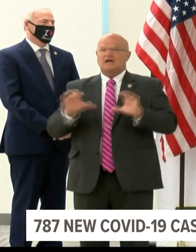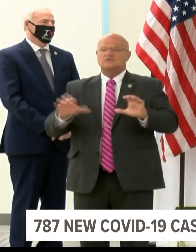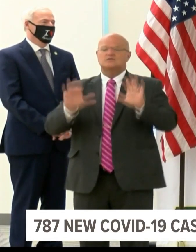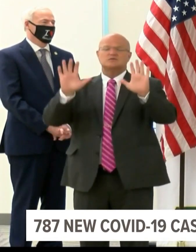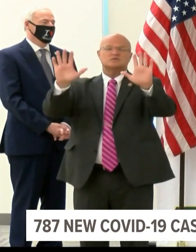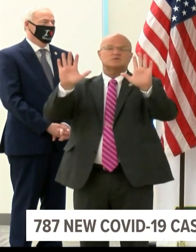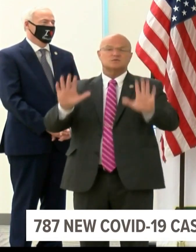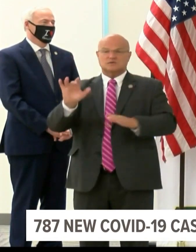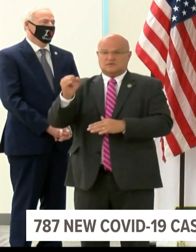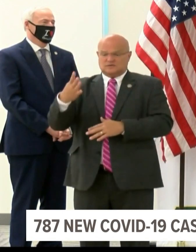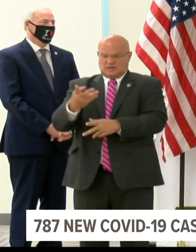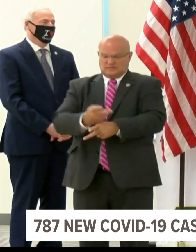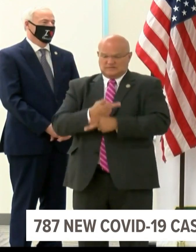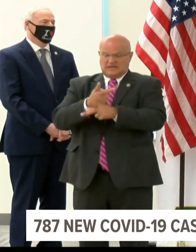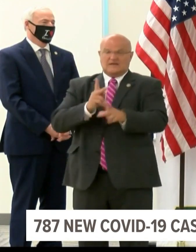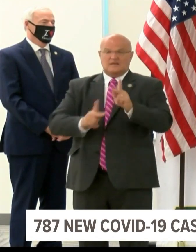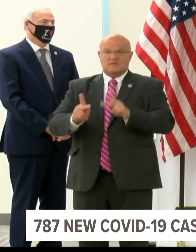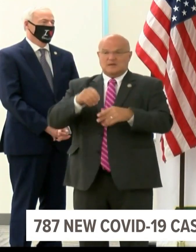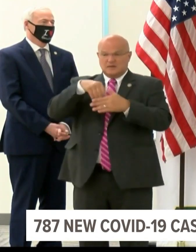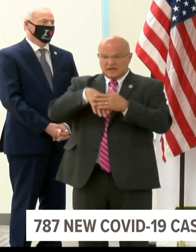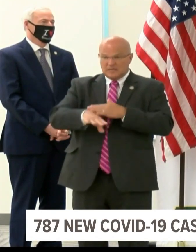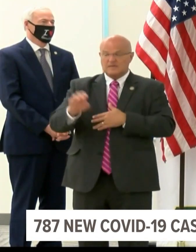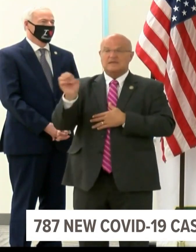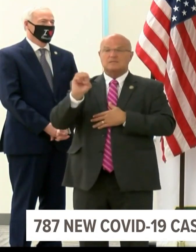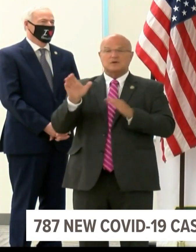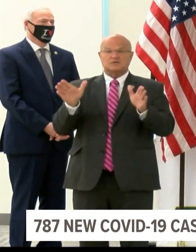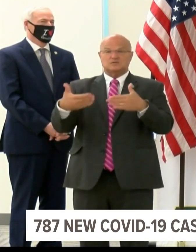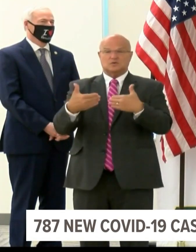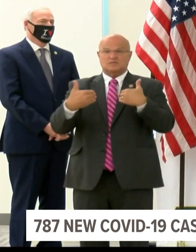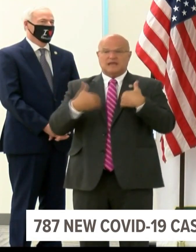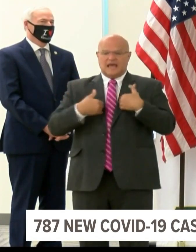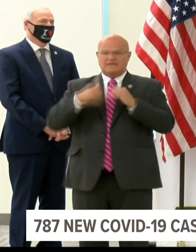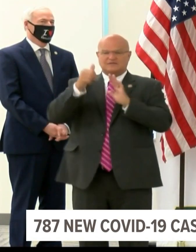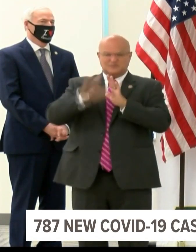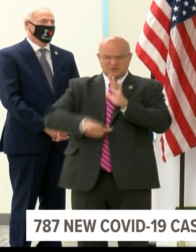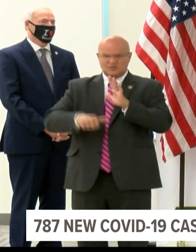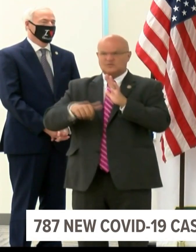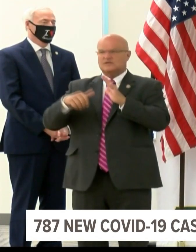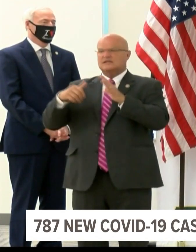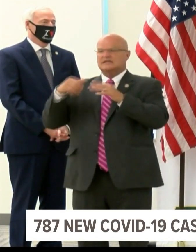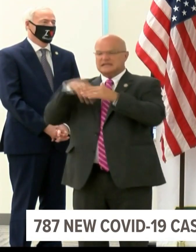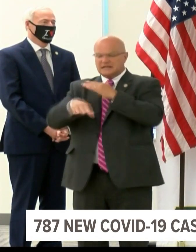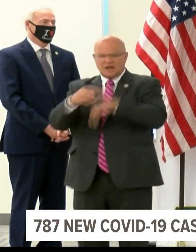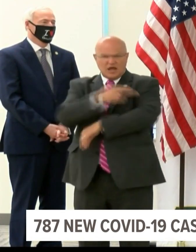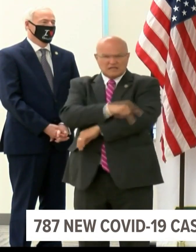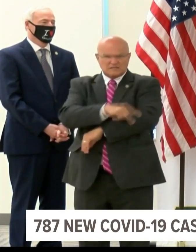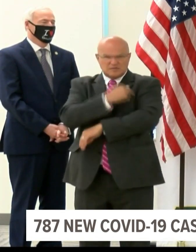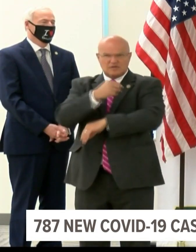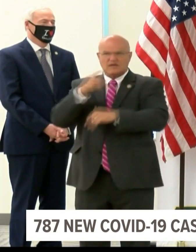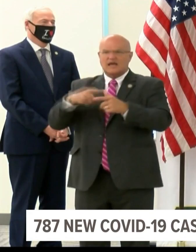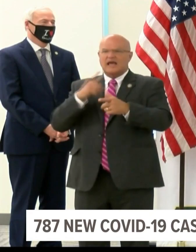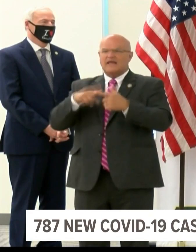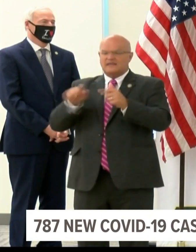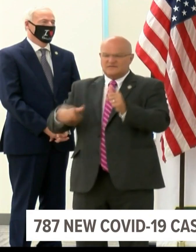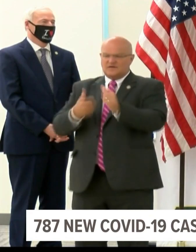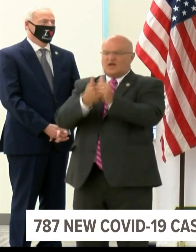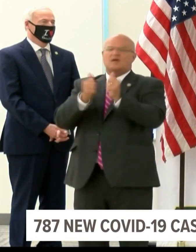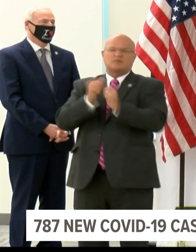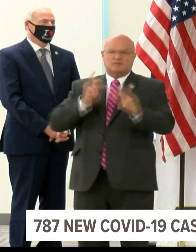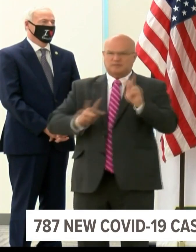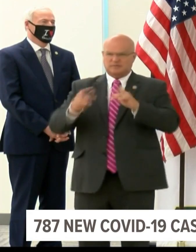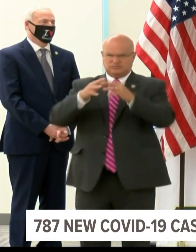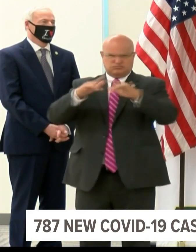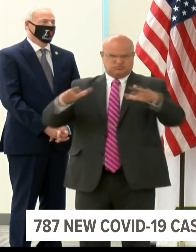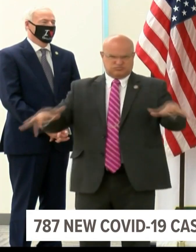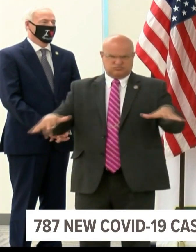job taking care of the people who are coming into our emergency departments, having procedures done, getting admitted to the hospital, and then following up with people. So